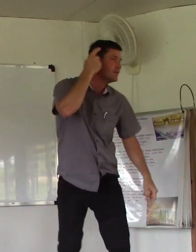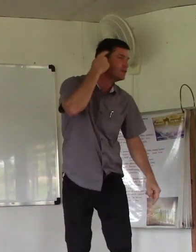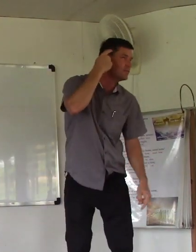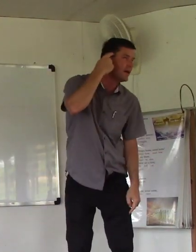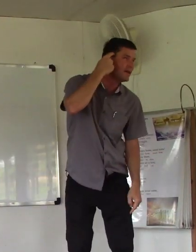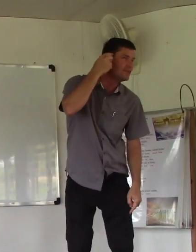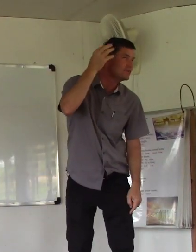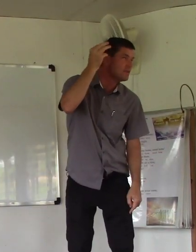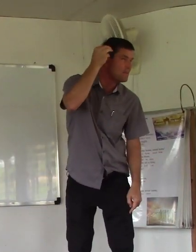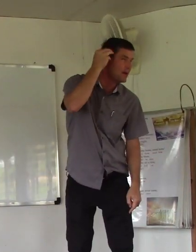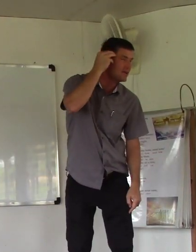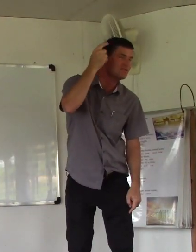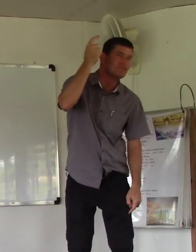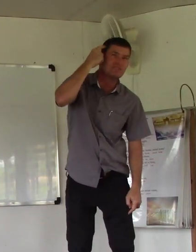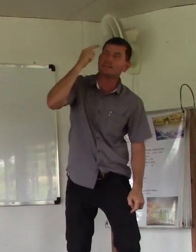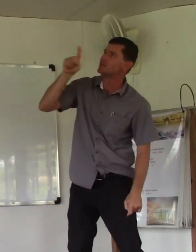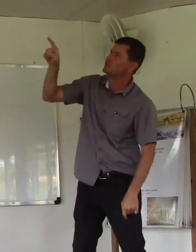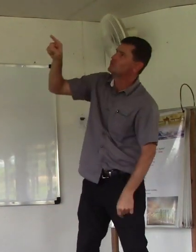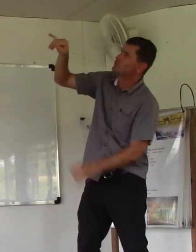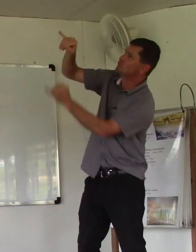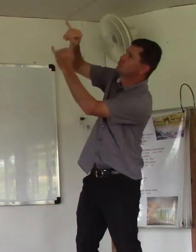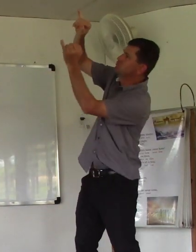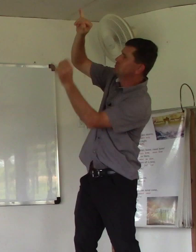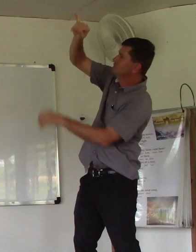your mind, think.